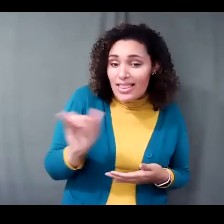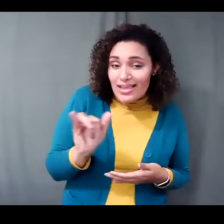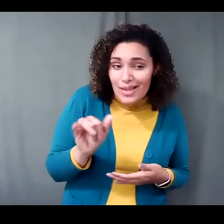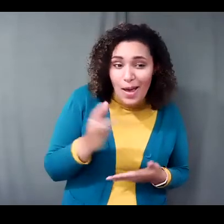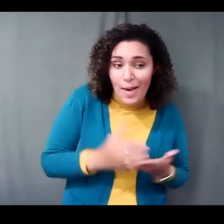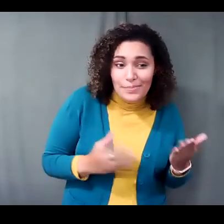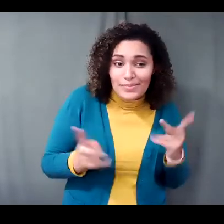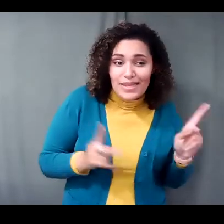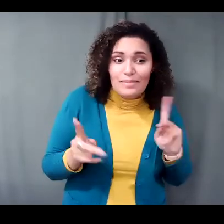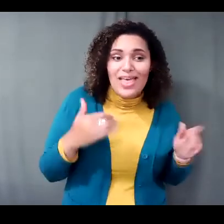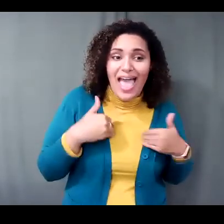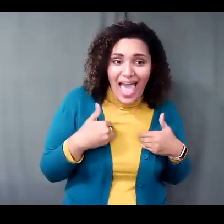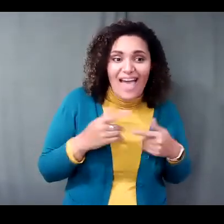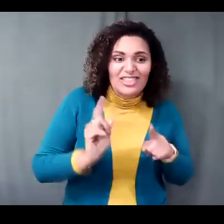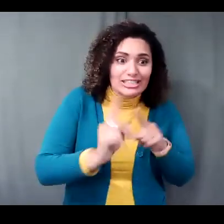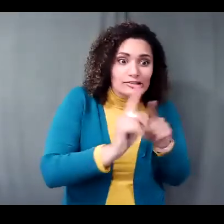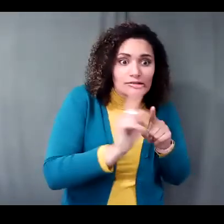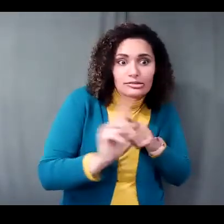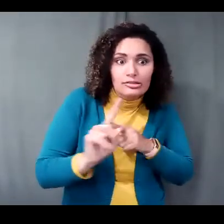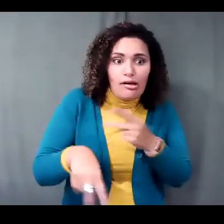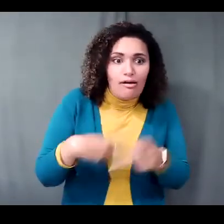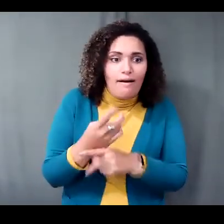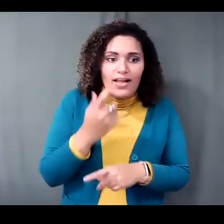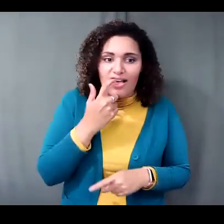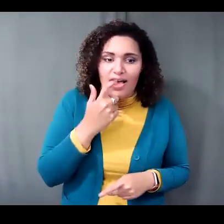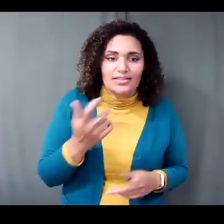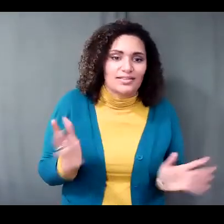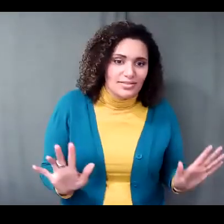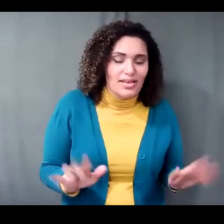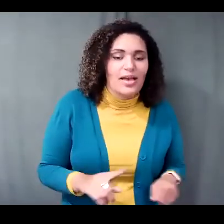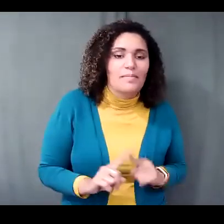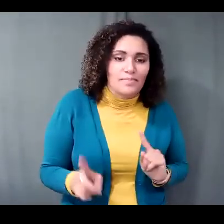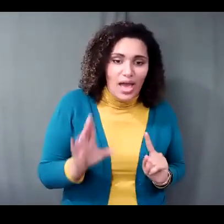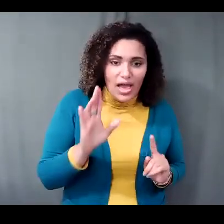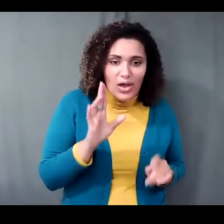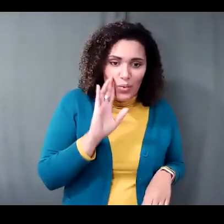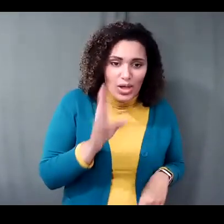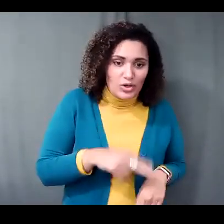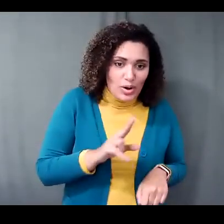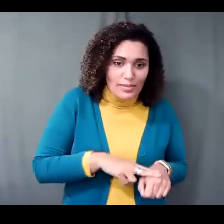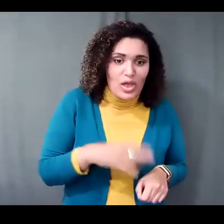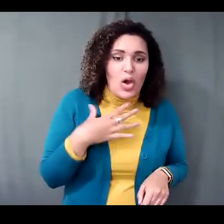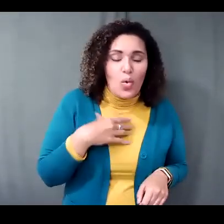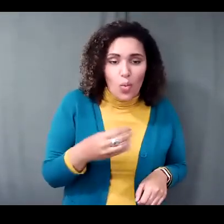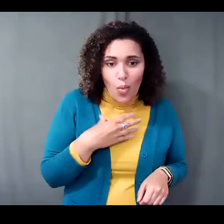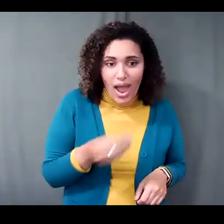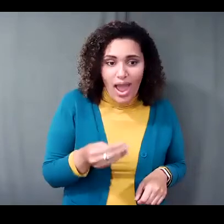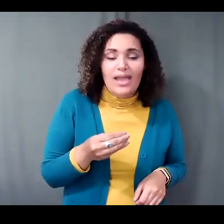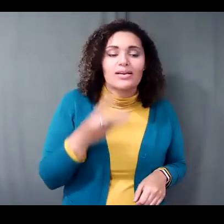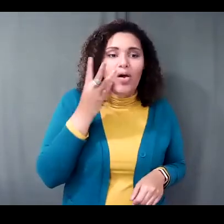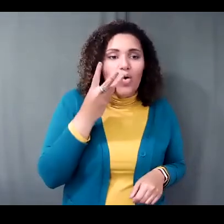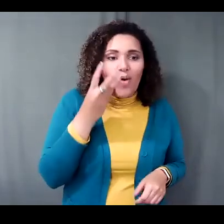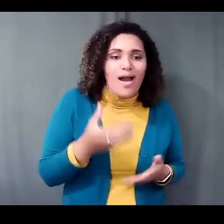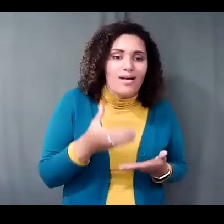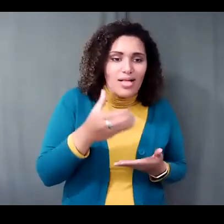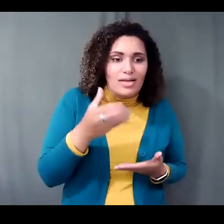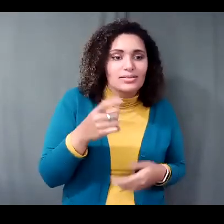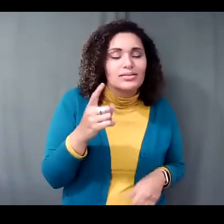is something about the alcohol. When it's high alcohol and you put it in barrels, it's more prone to leak. And so when we put